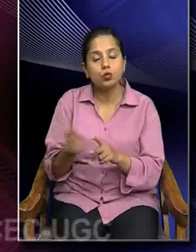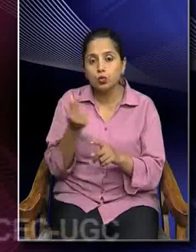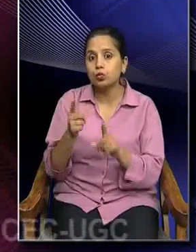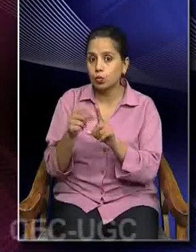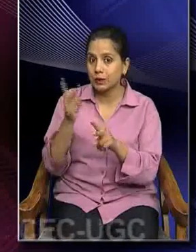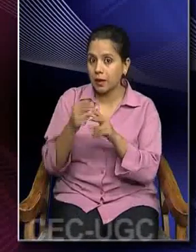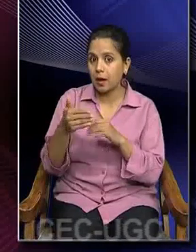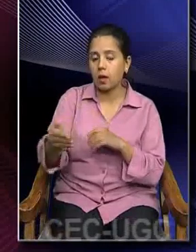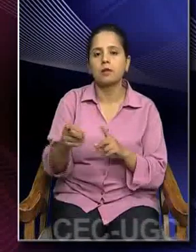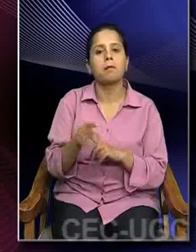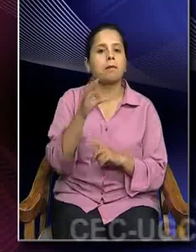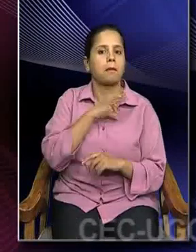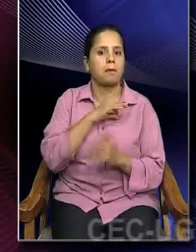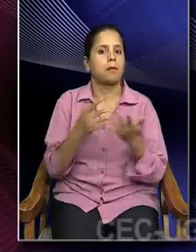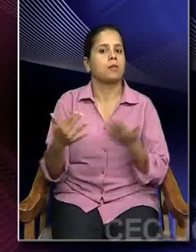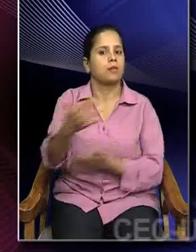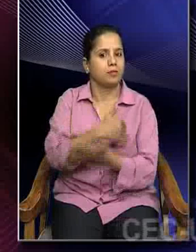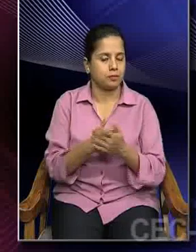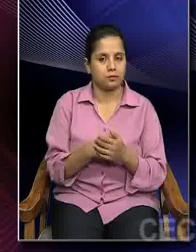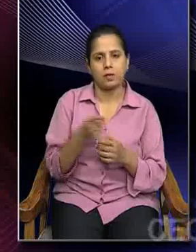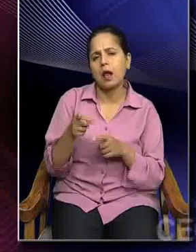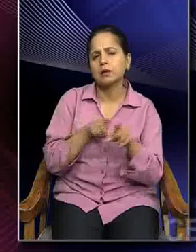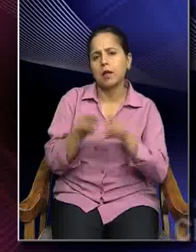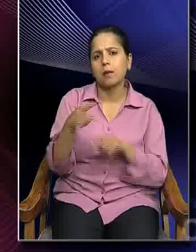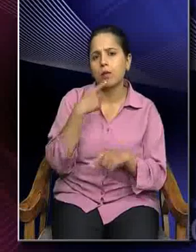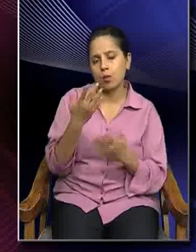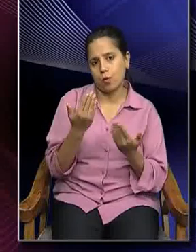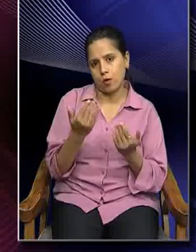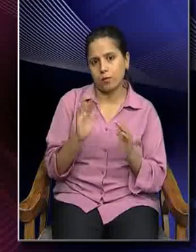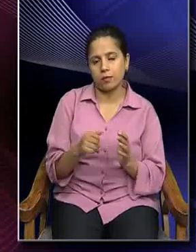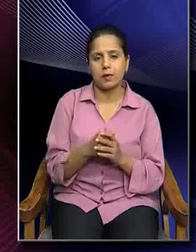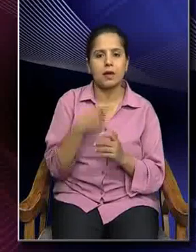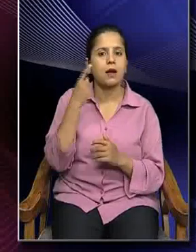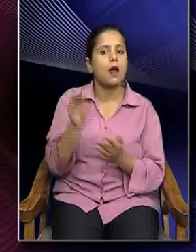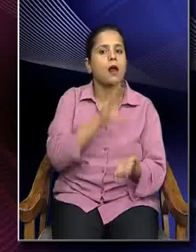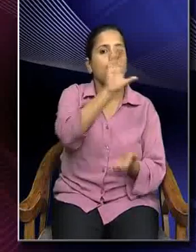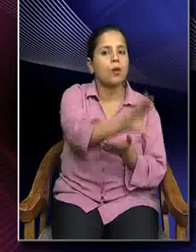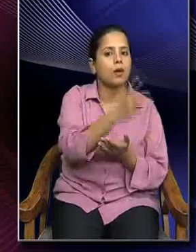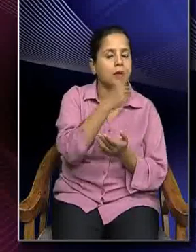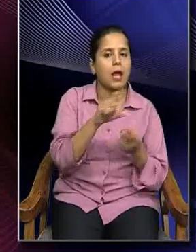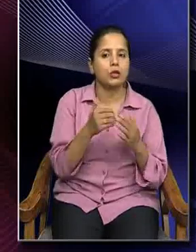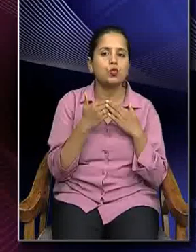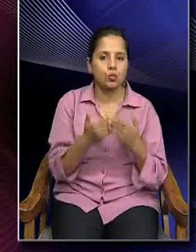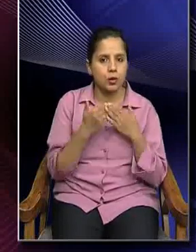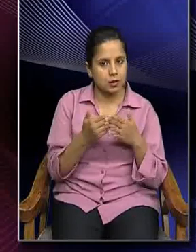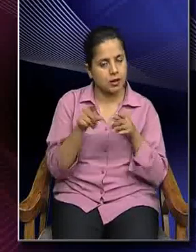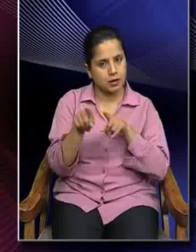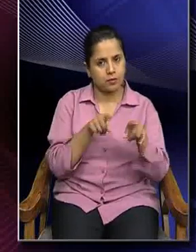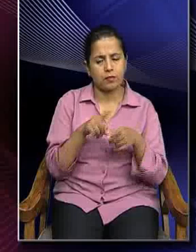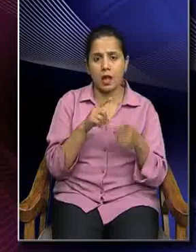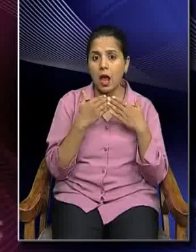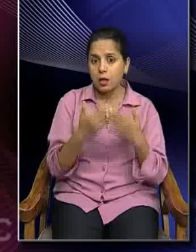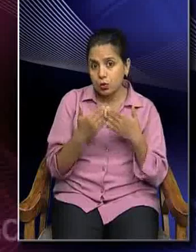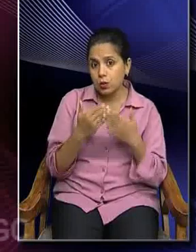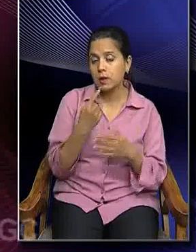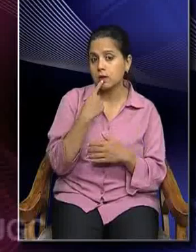of earning. So the example that could be in terms of investing in education. Now,